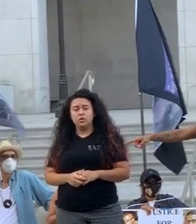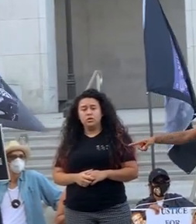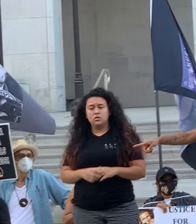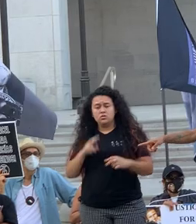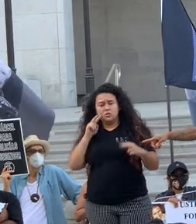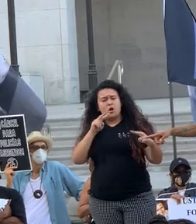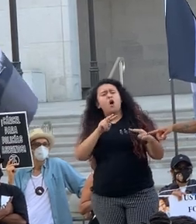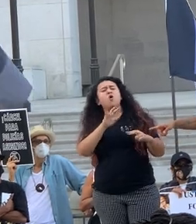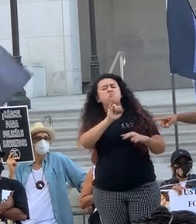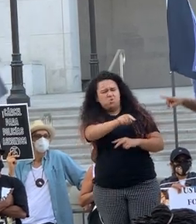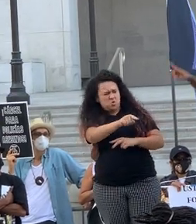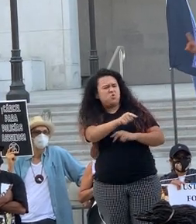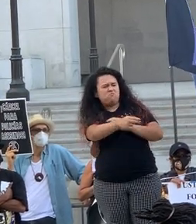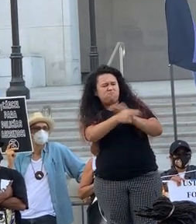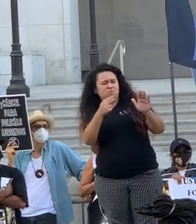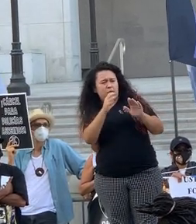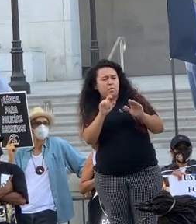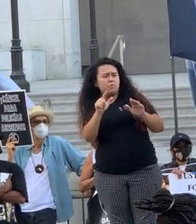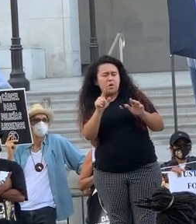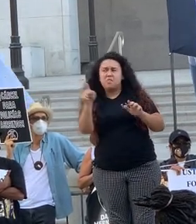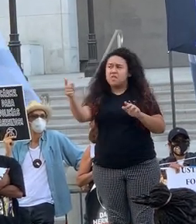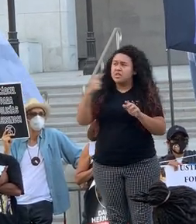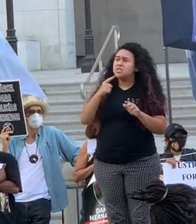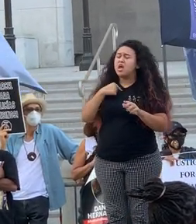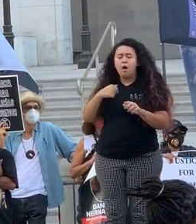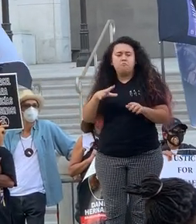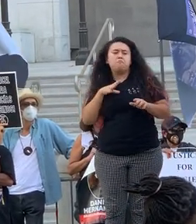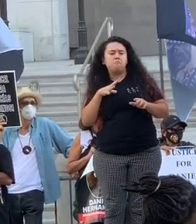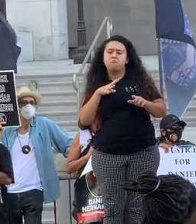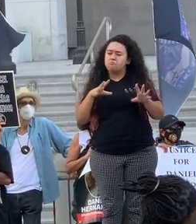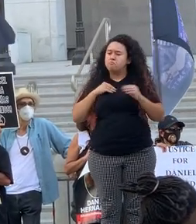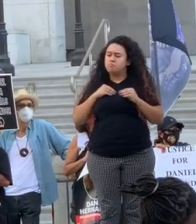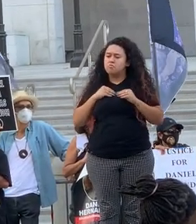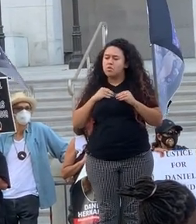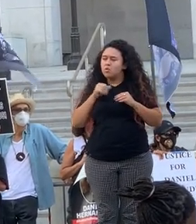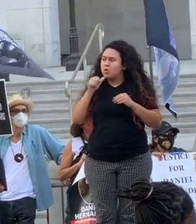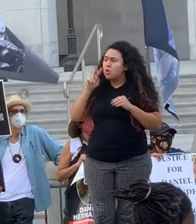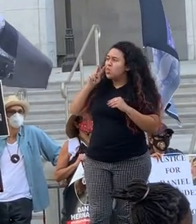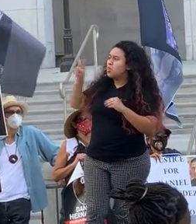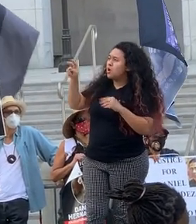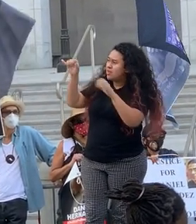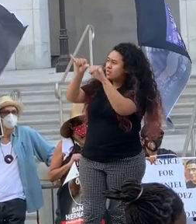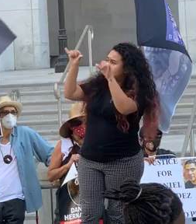as criminals before we look at our own administration,